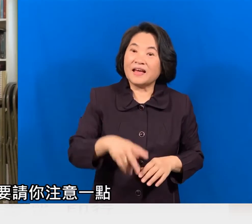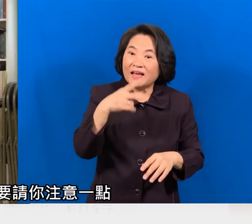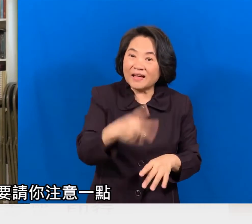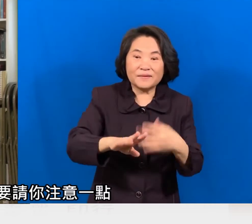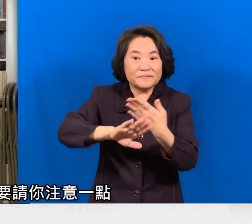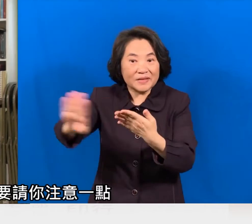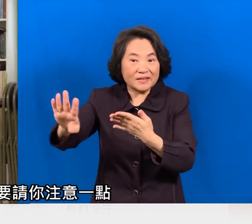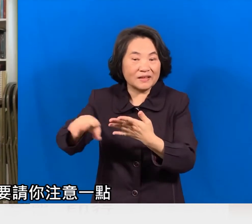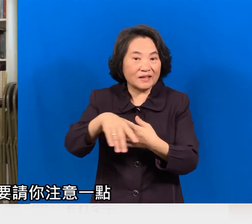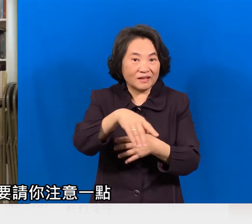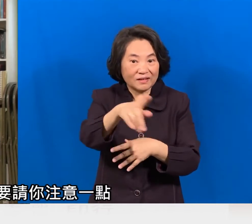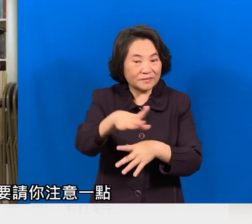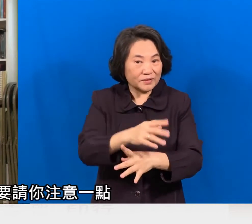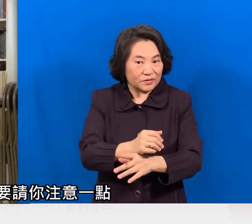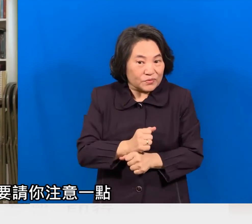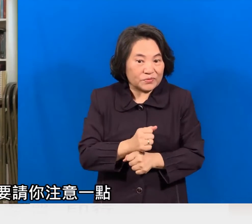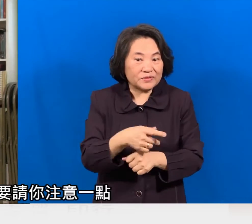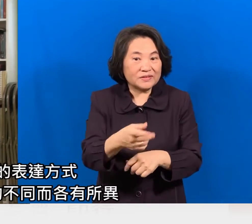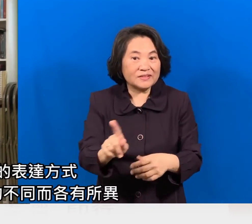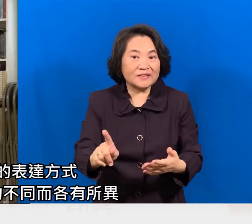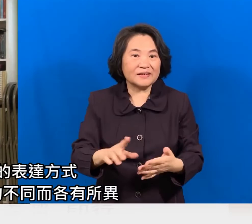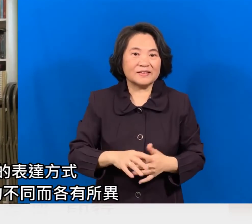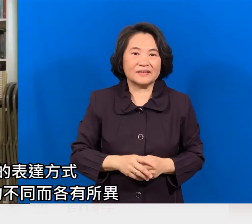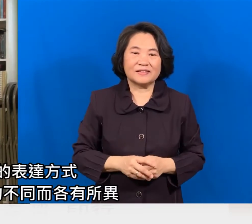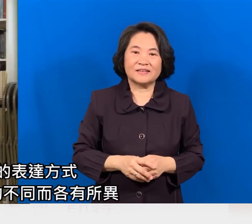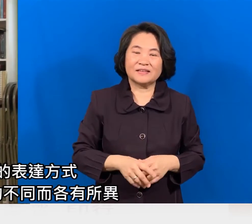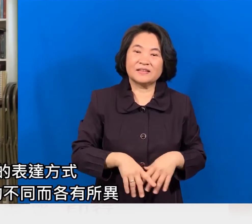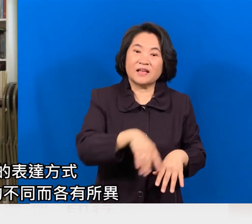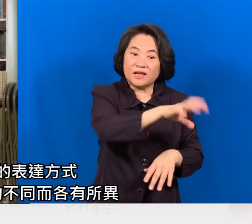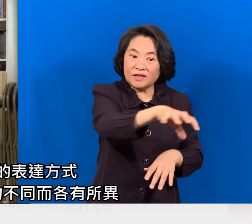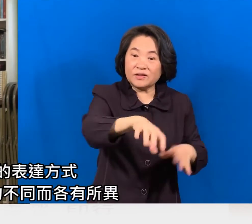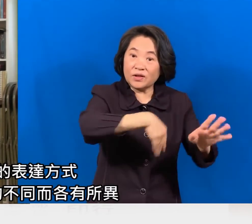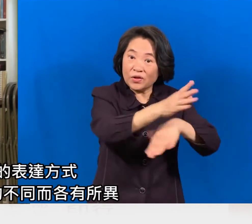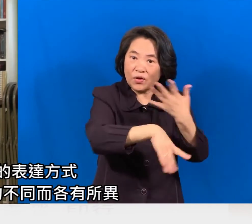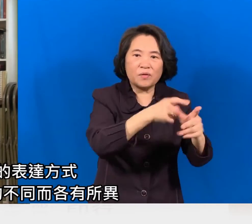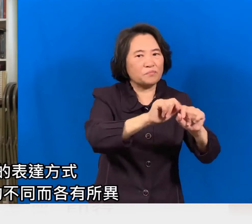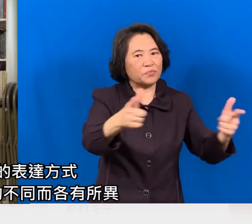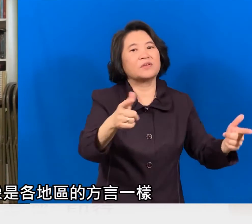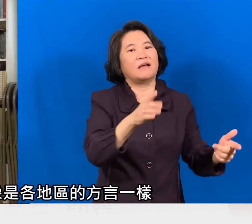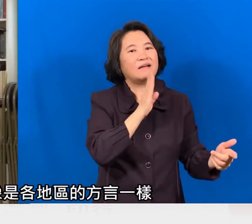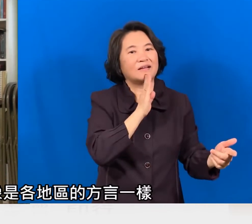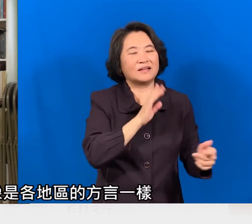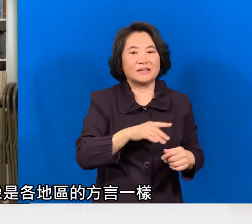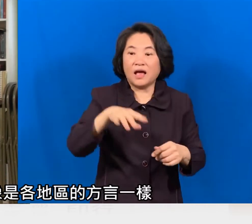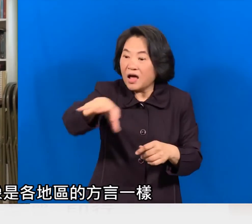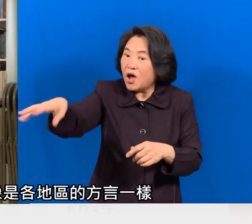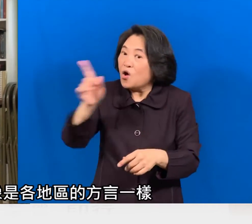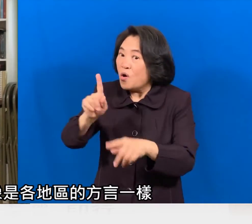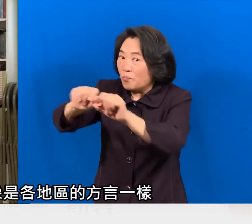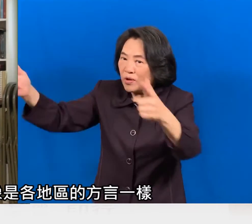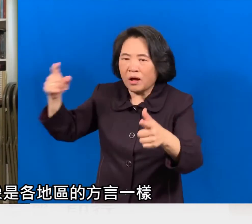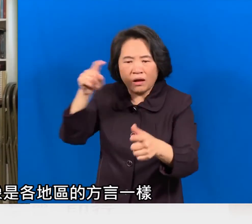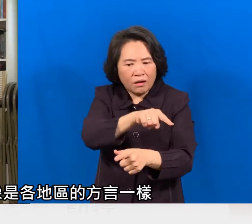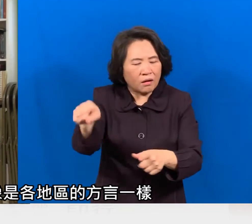There is one other thing which you should keep in mind. Sign language varies from place to place, just like various locations have